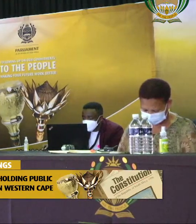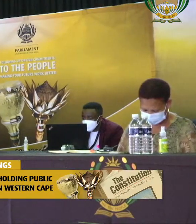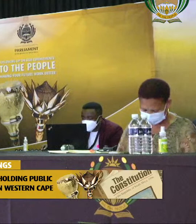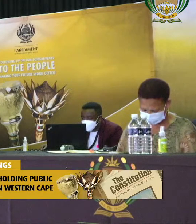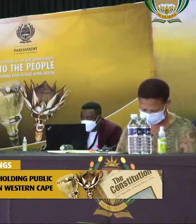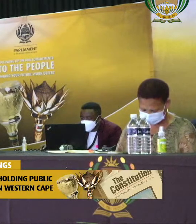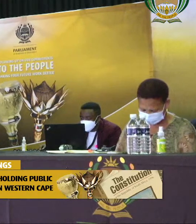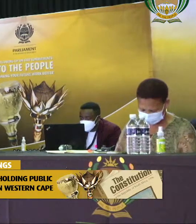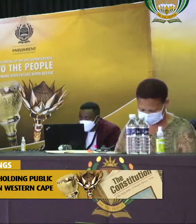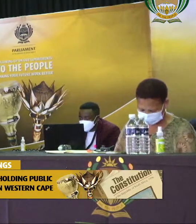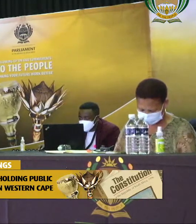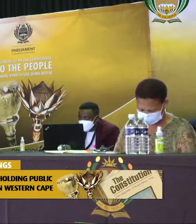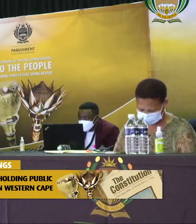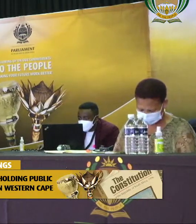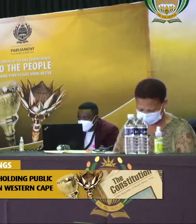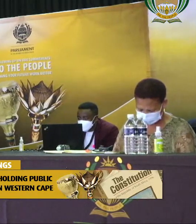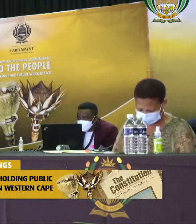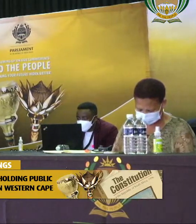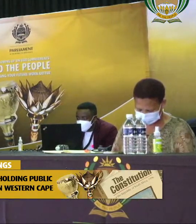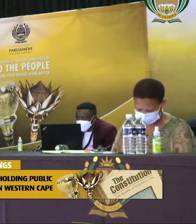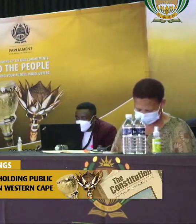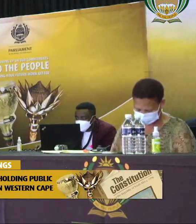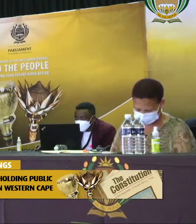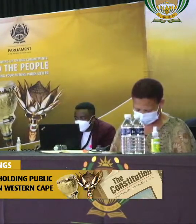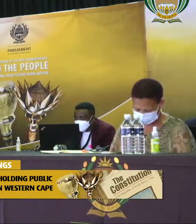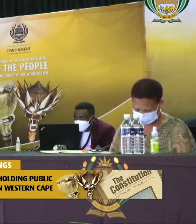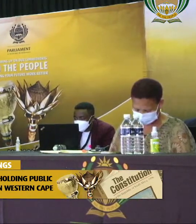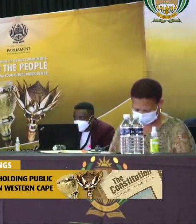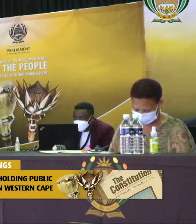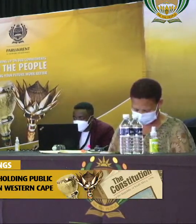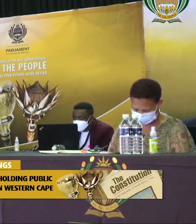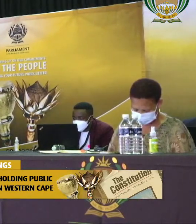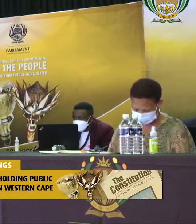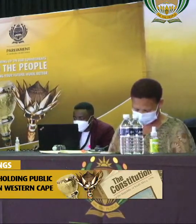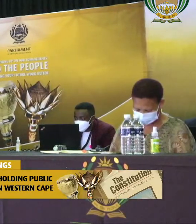different views, which is good is that we're on